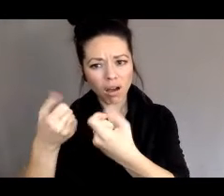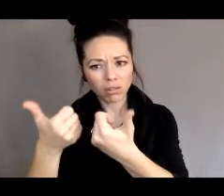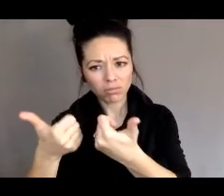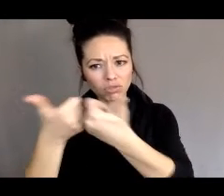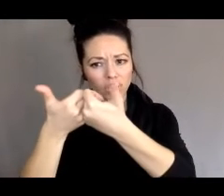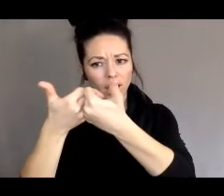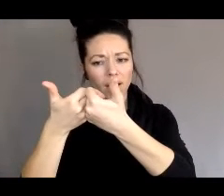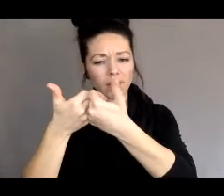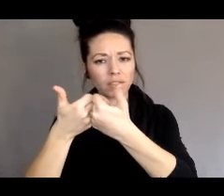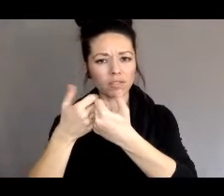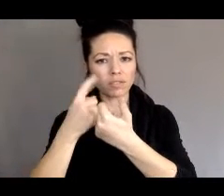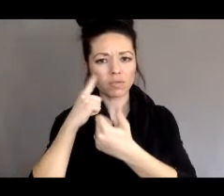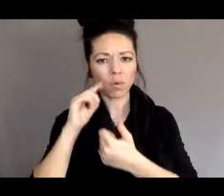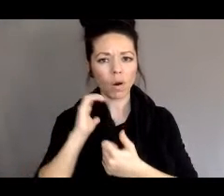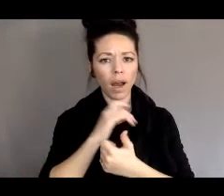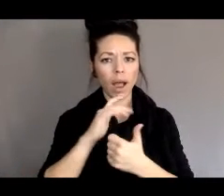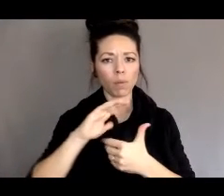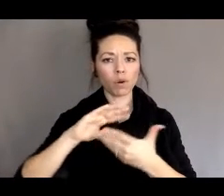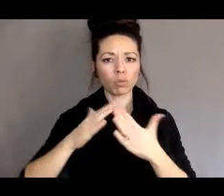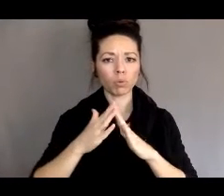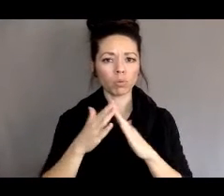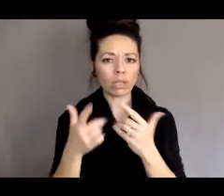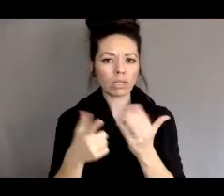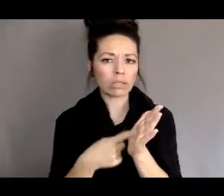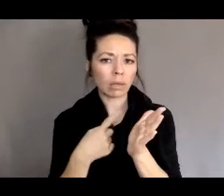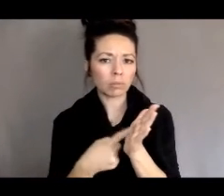experiences in a day-to-day